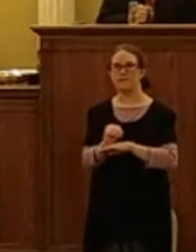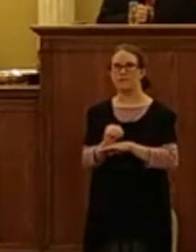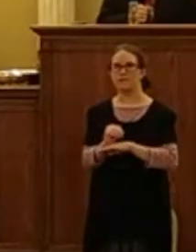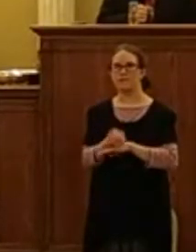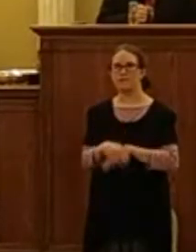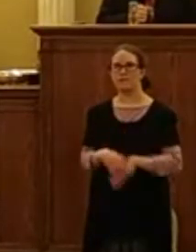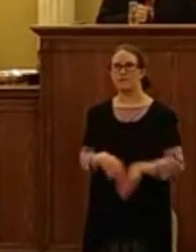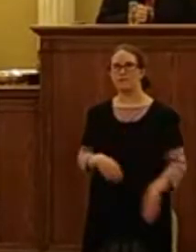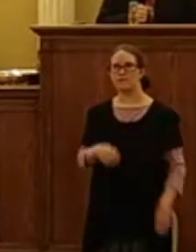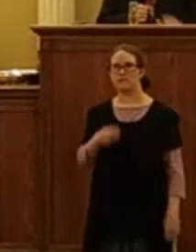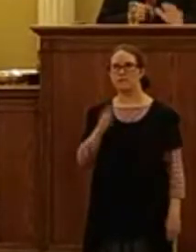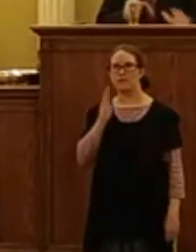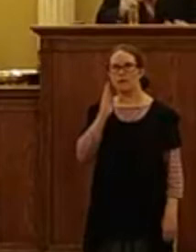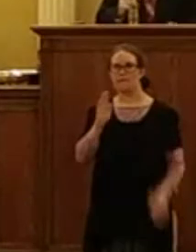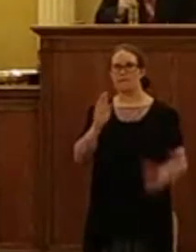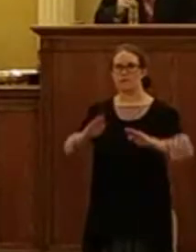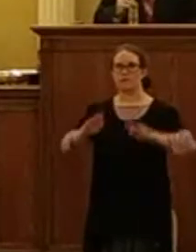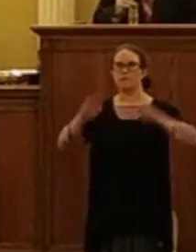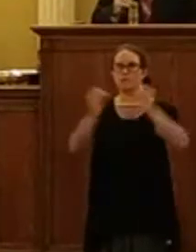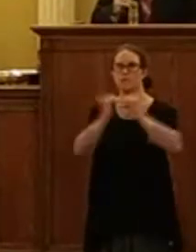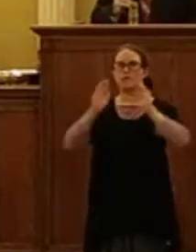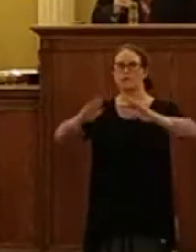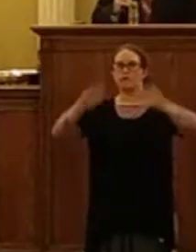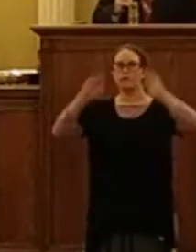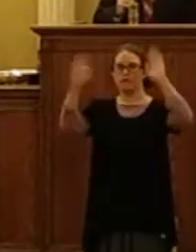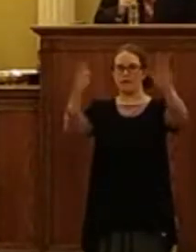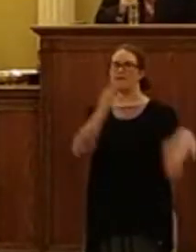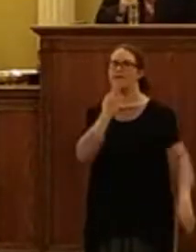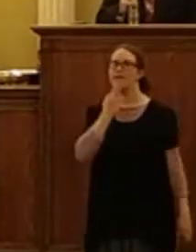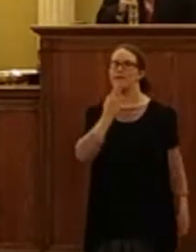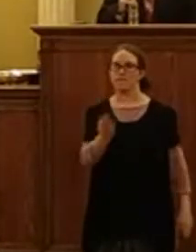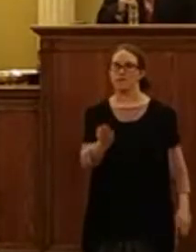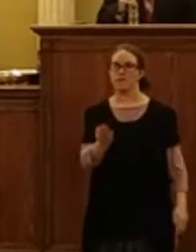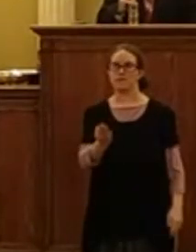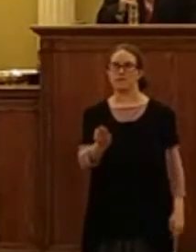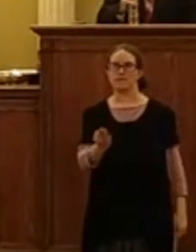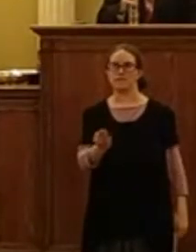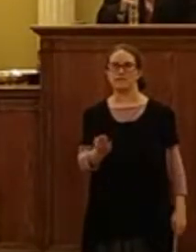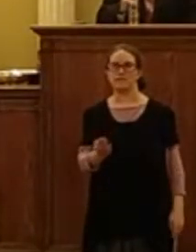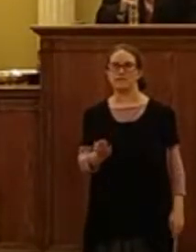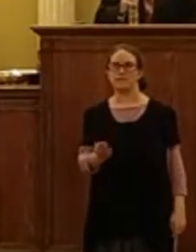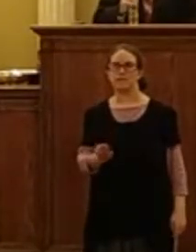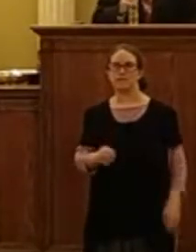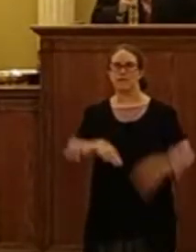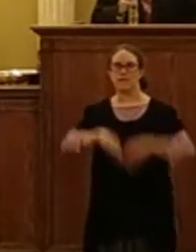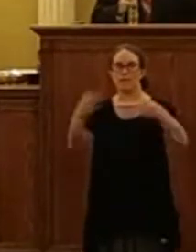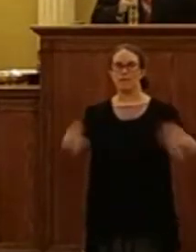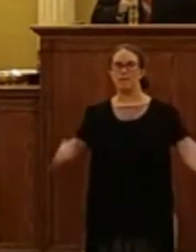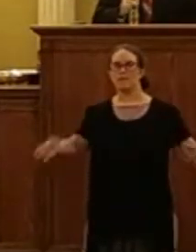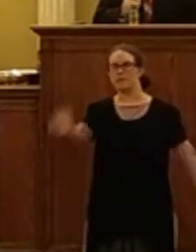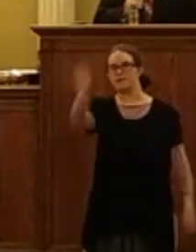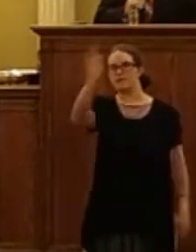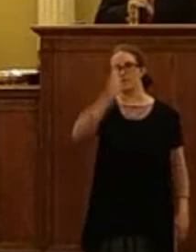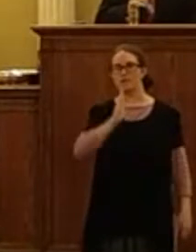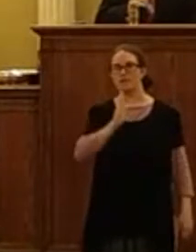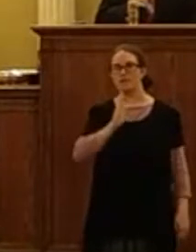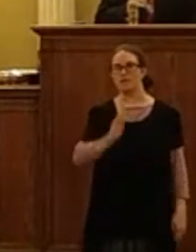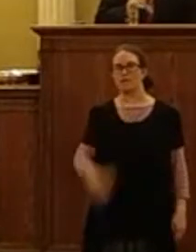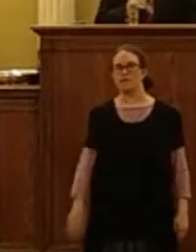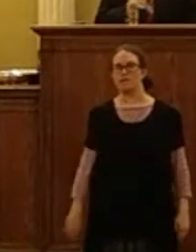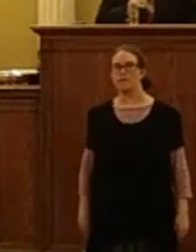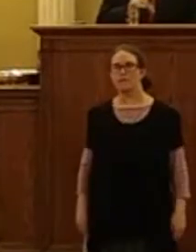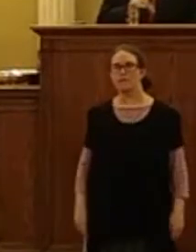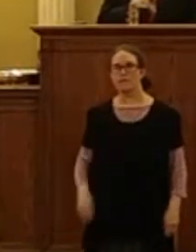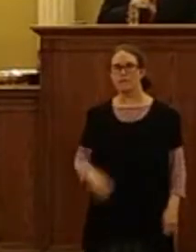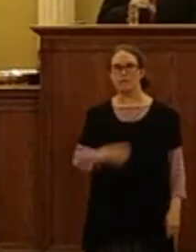will have a greater appreciation for for the presence of God. Yes, amen. Sir. And for